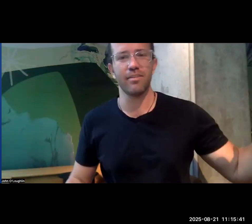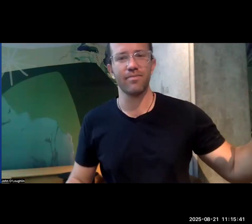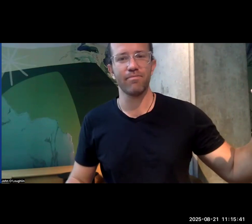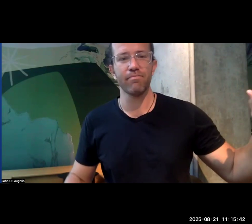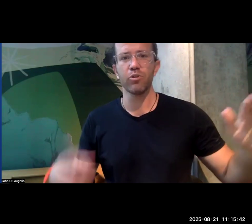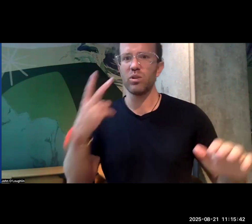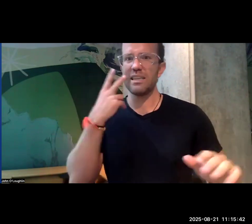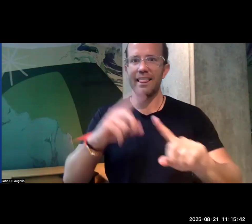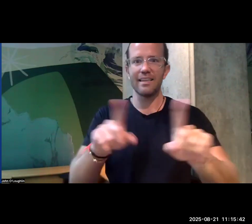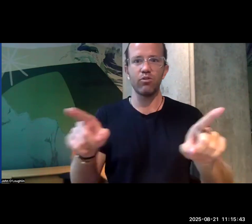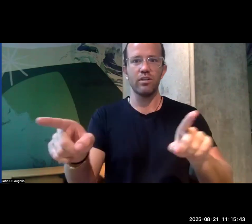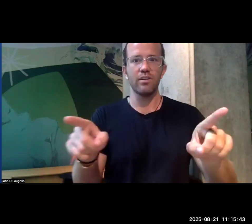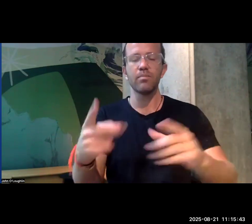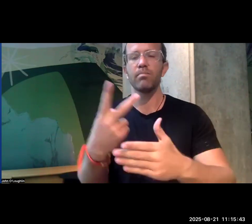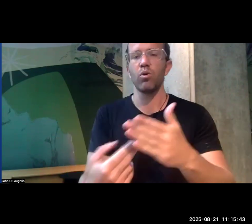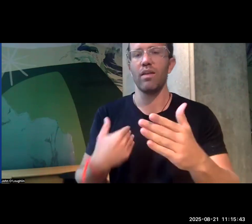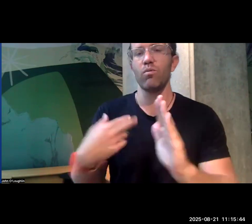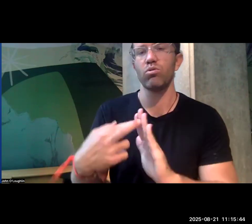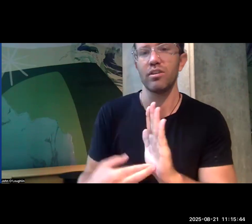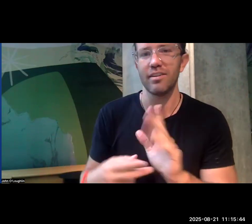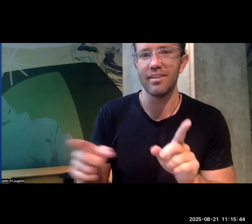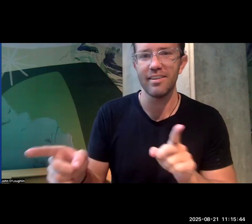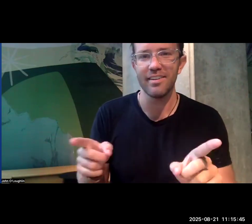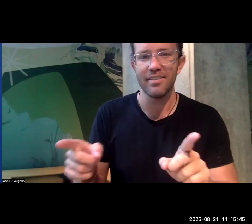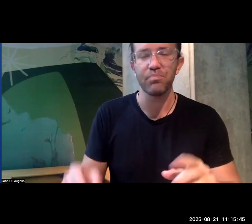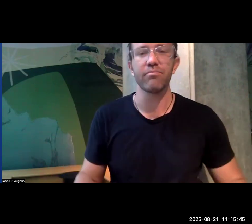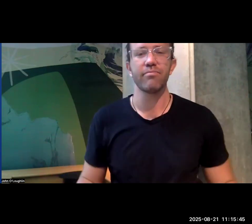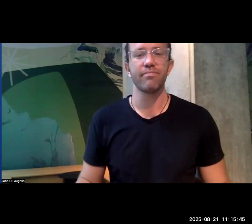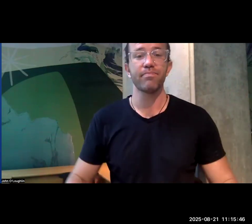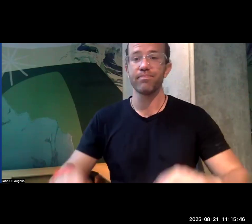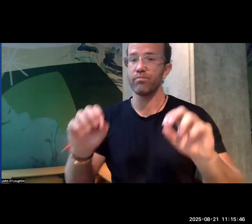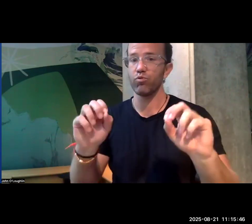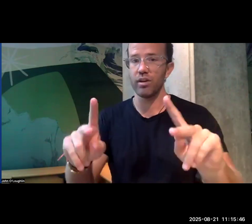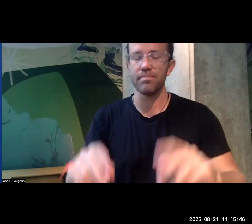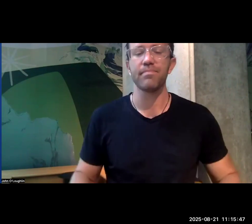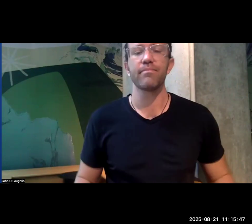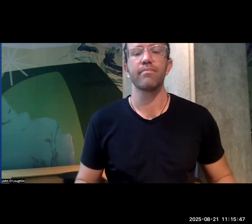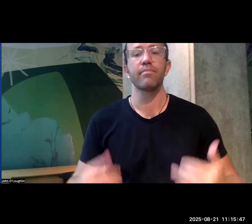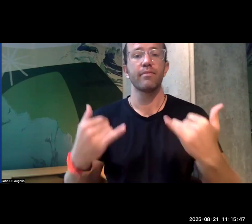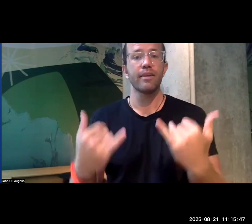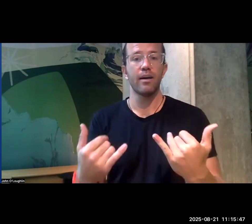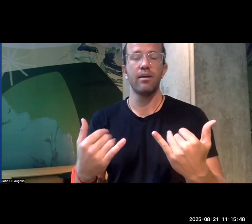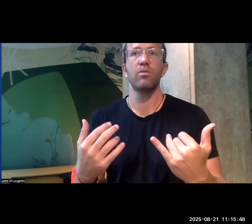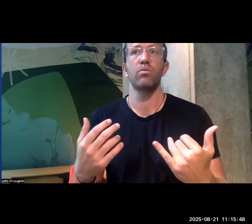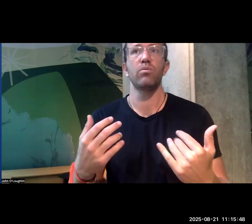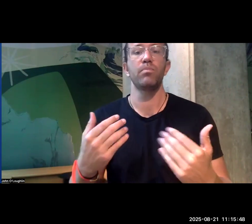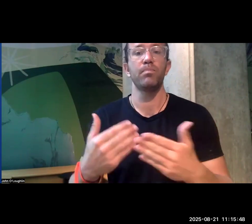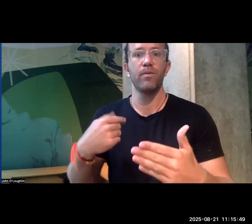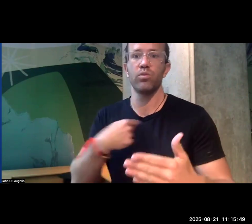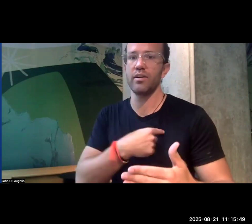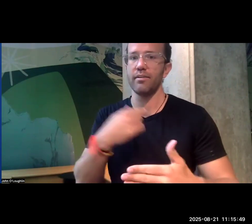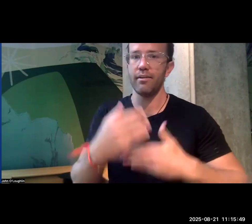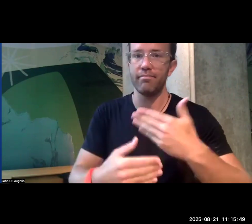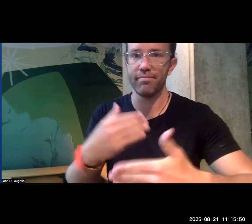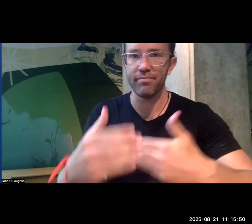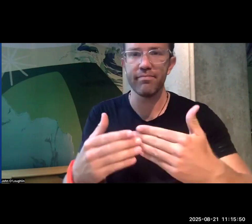5, 6, and so on. Did you see the difference there? There's a rule that requires that difference.